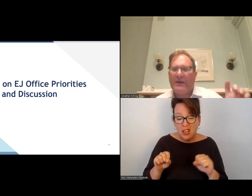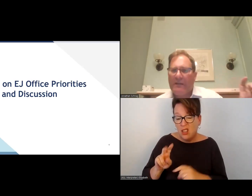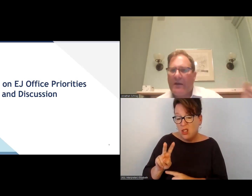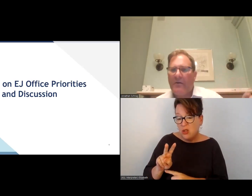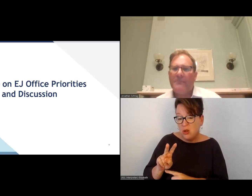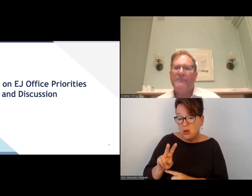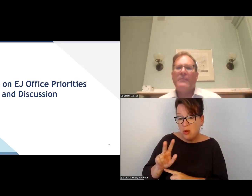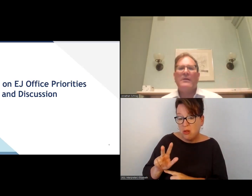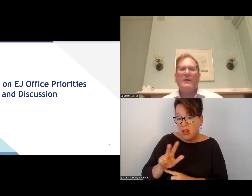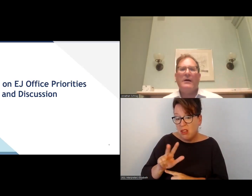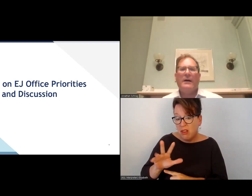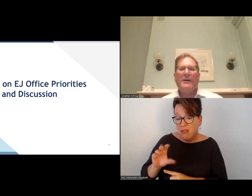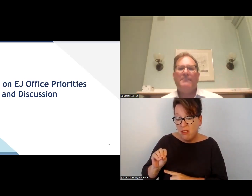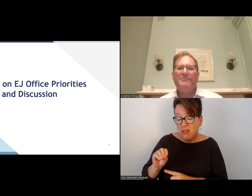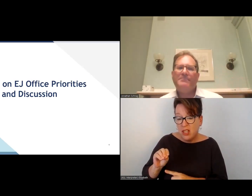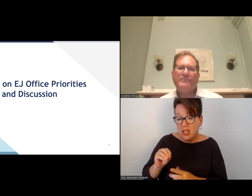350, something in there.